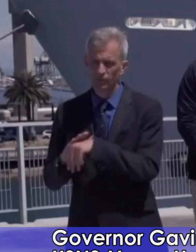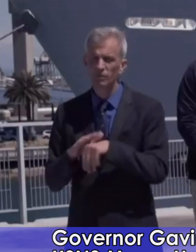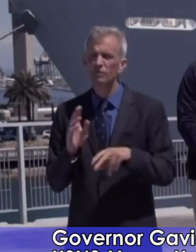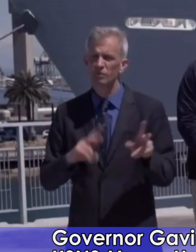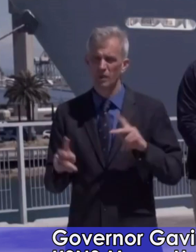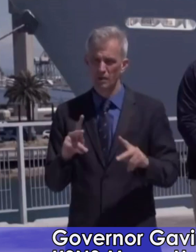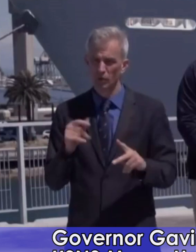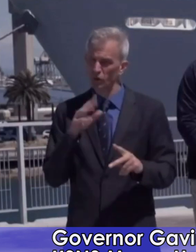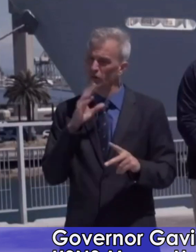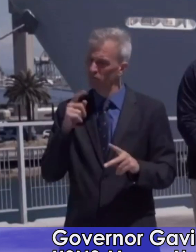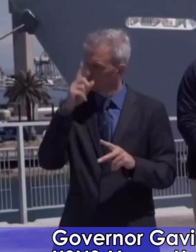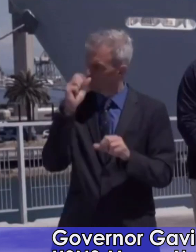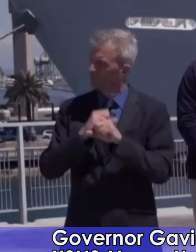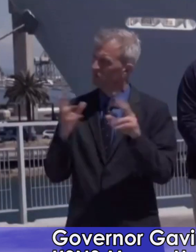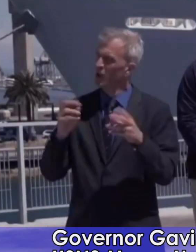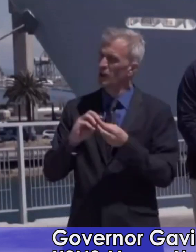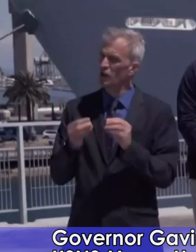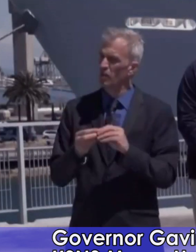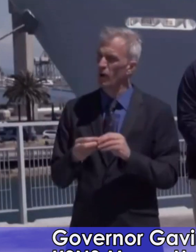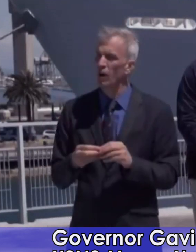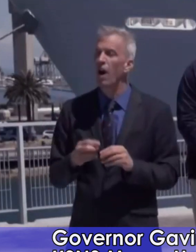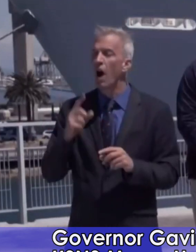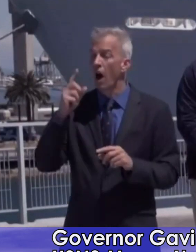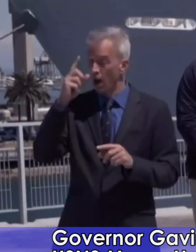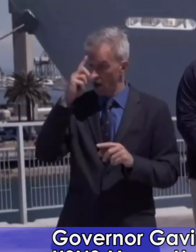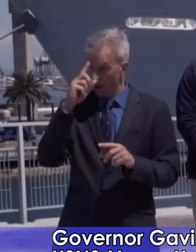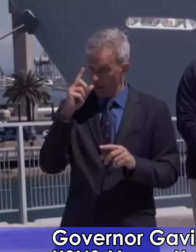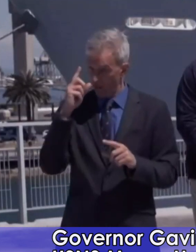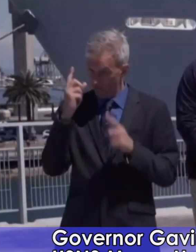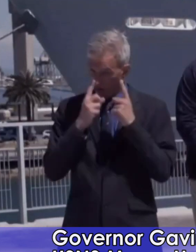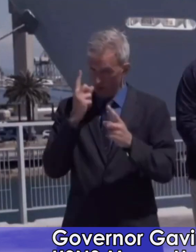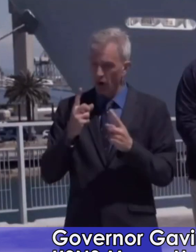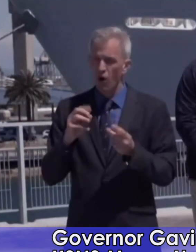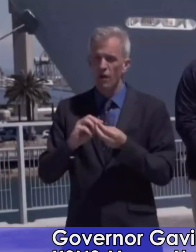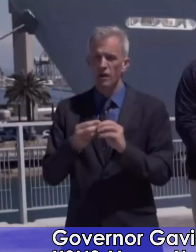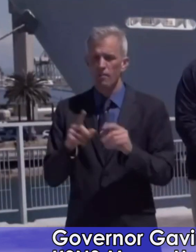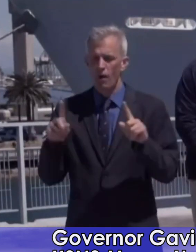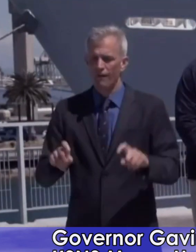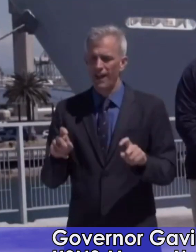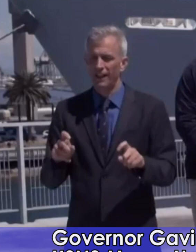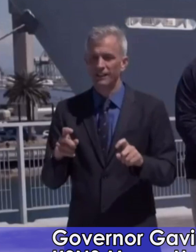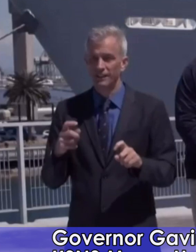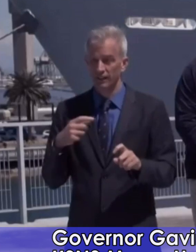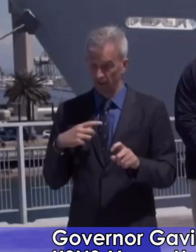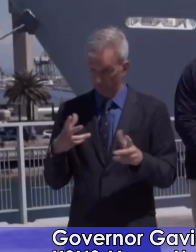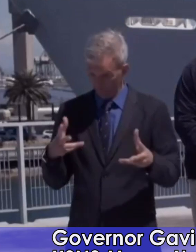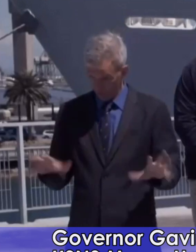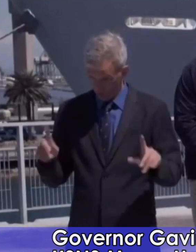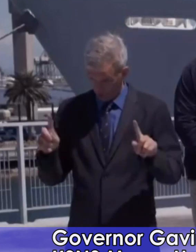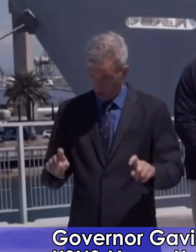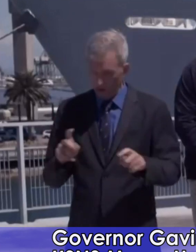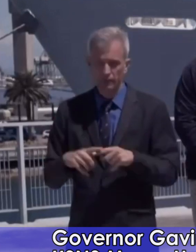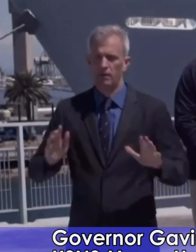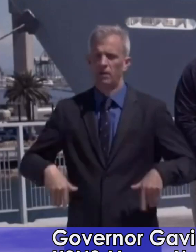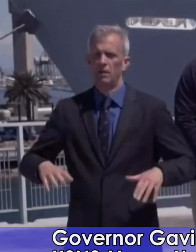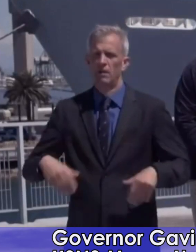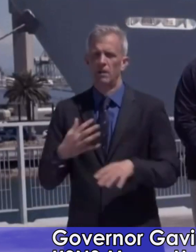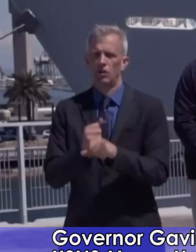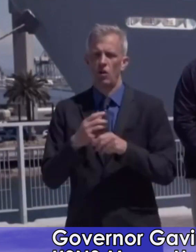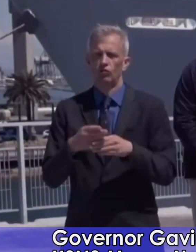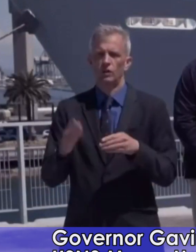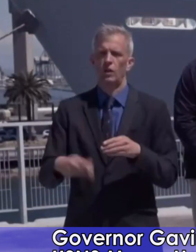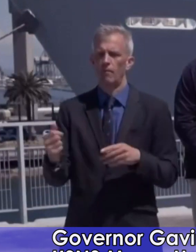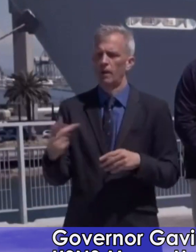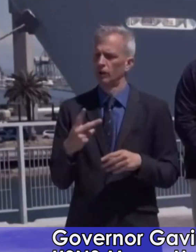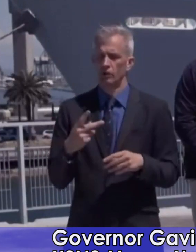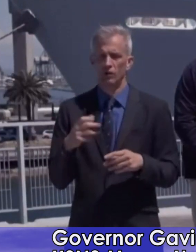numbers to consider the magnitude of the number of tests that have been conducted that haven't come back yet, so people have a better sense of